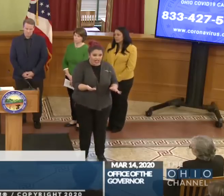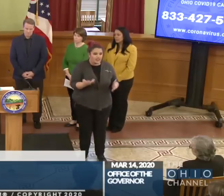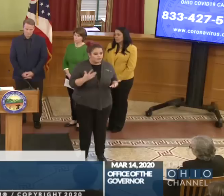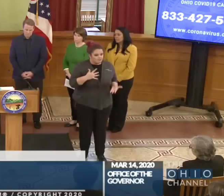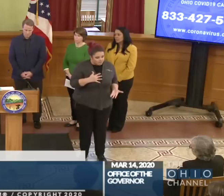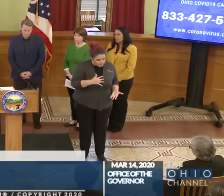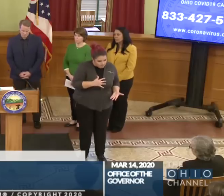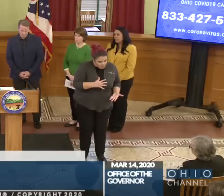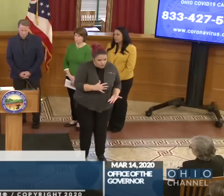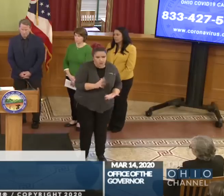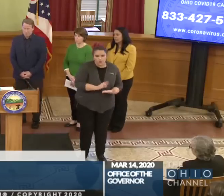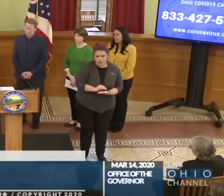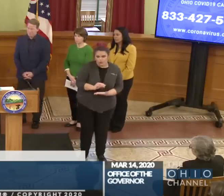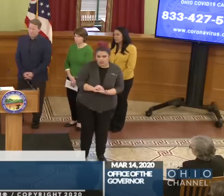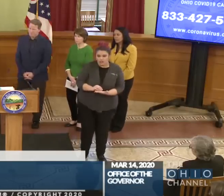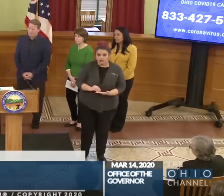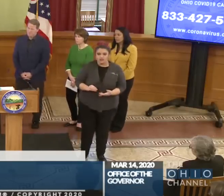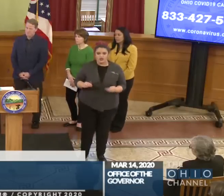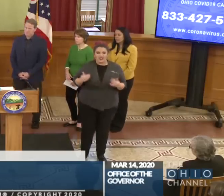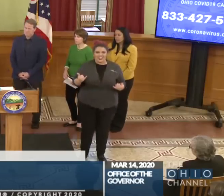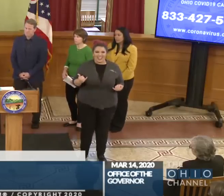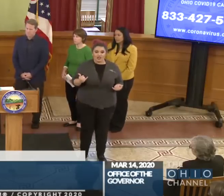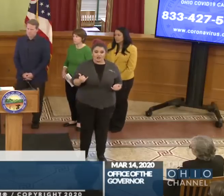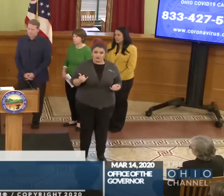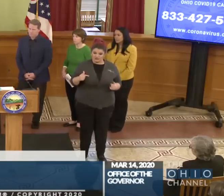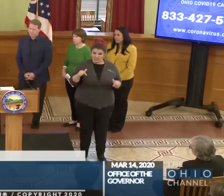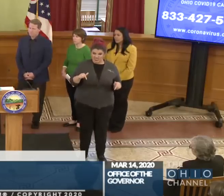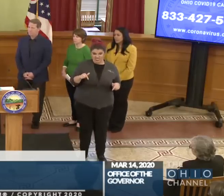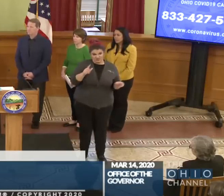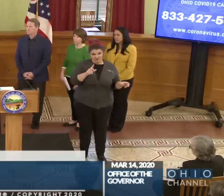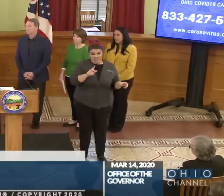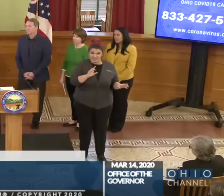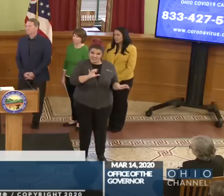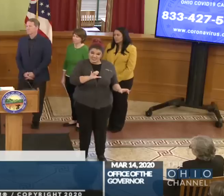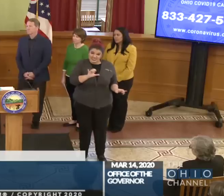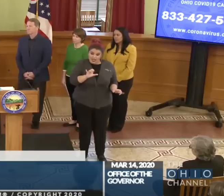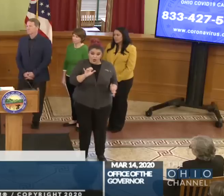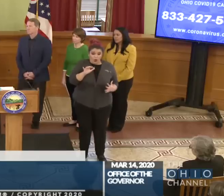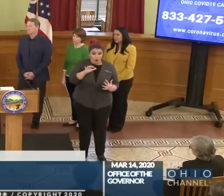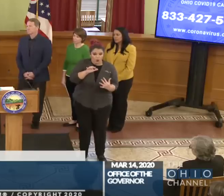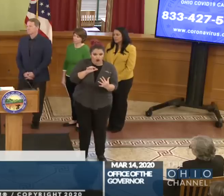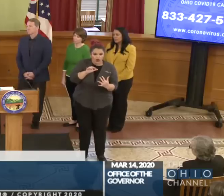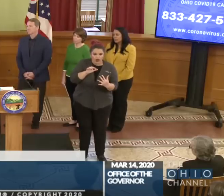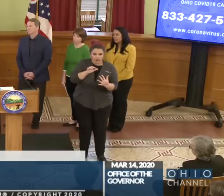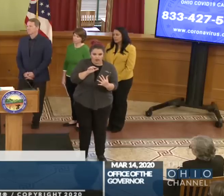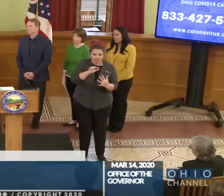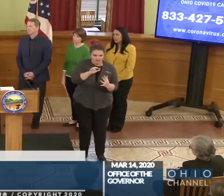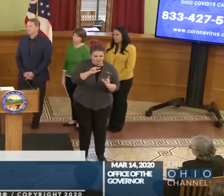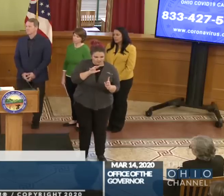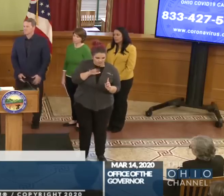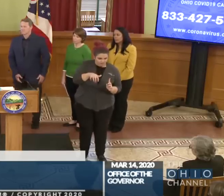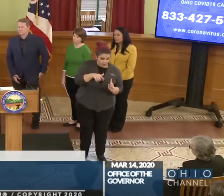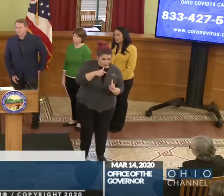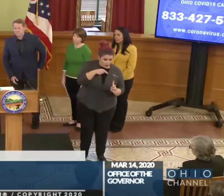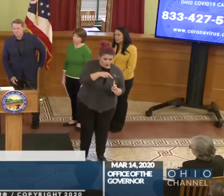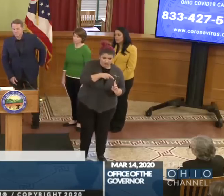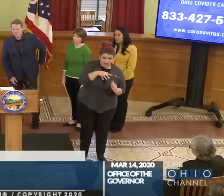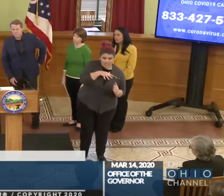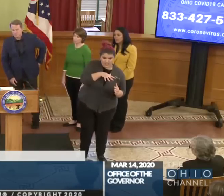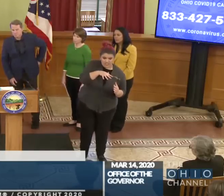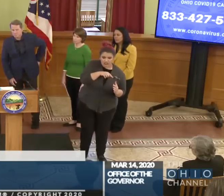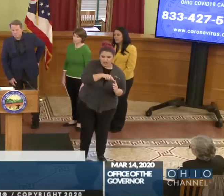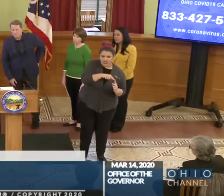sort of like a war on a virus. When I think about it, we used to talk, there's so many ways it's not like H1N1 as well. But